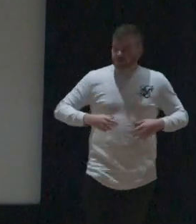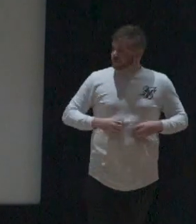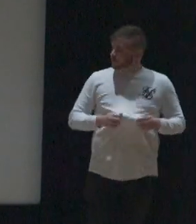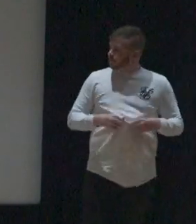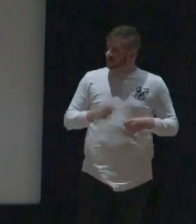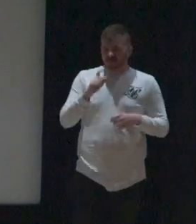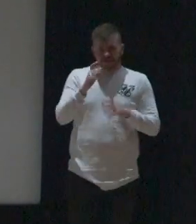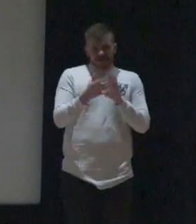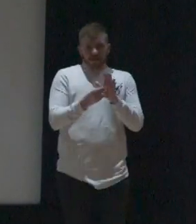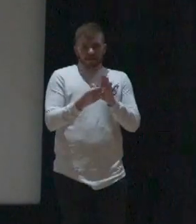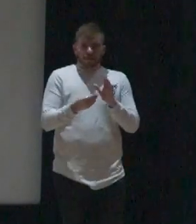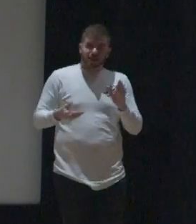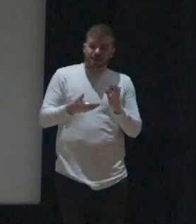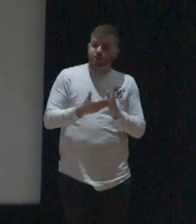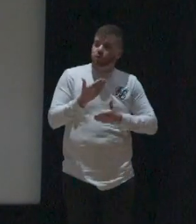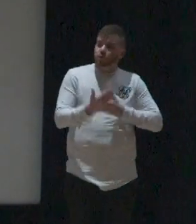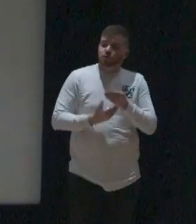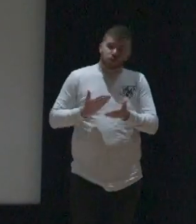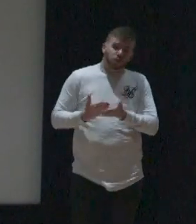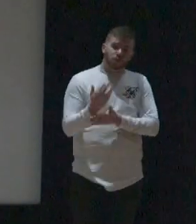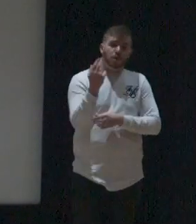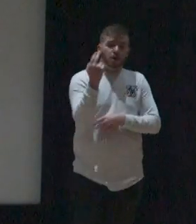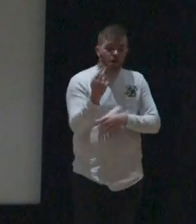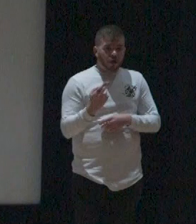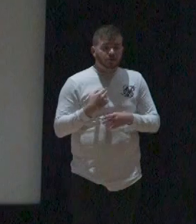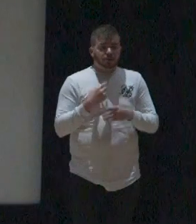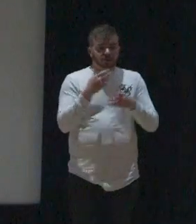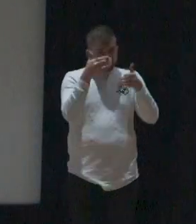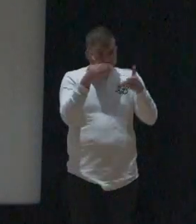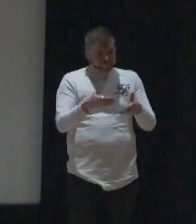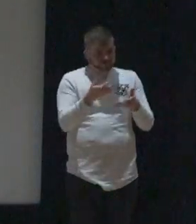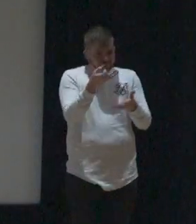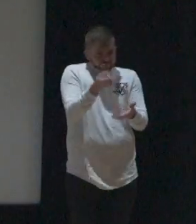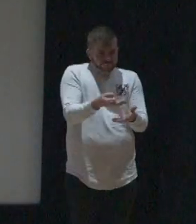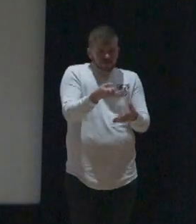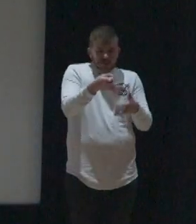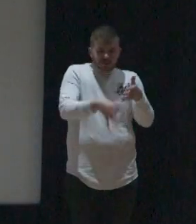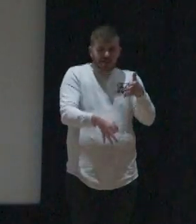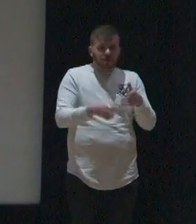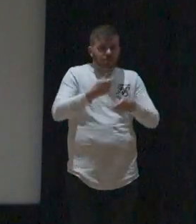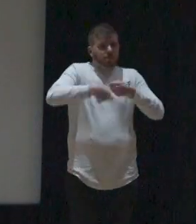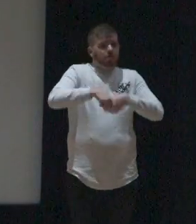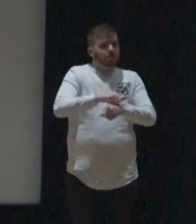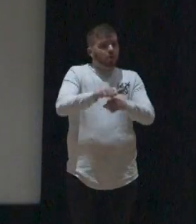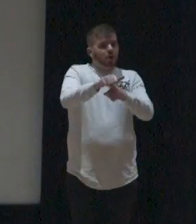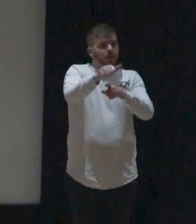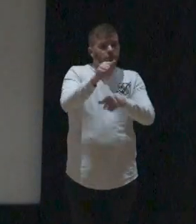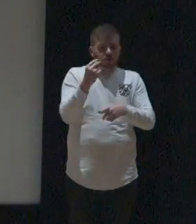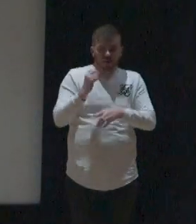just a little example of additional storytelling through art and attention to detail, and it recalls our polished design pillar.